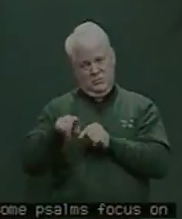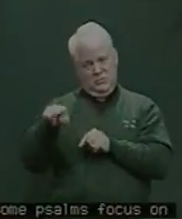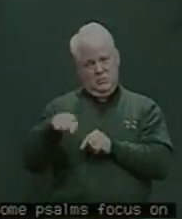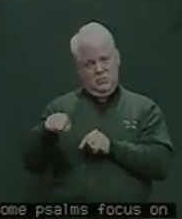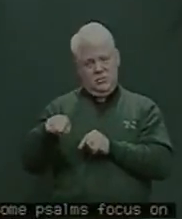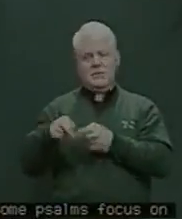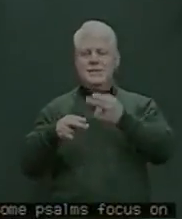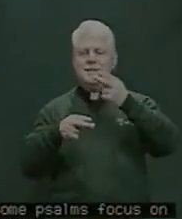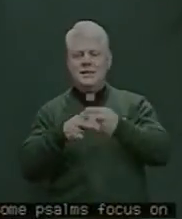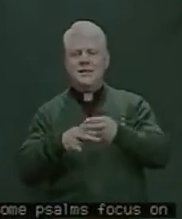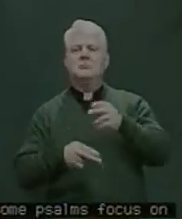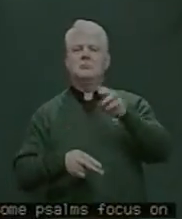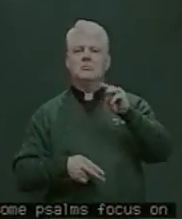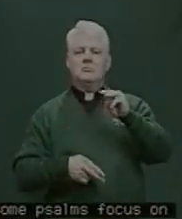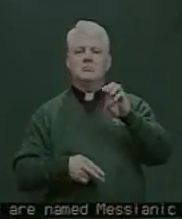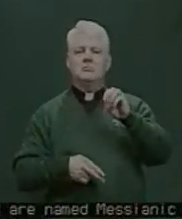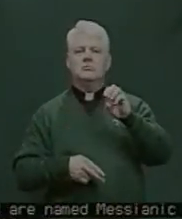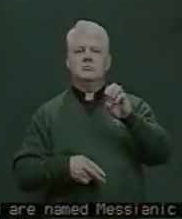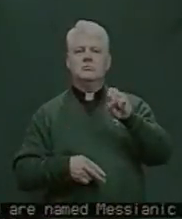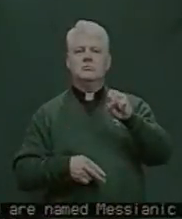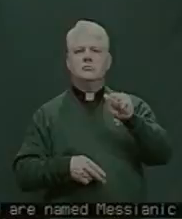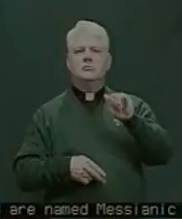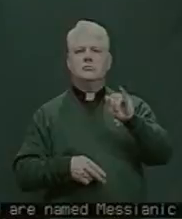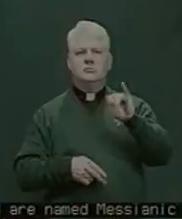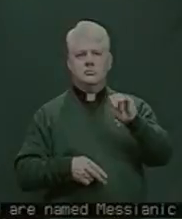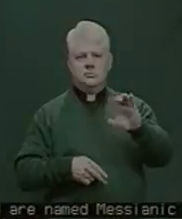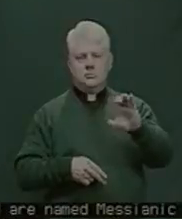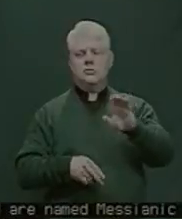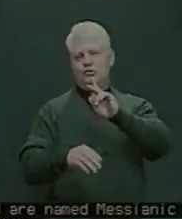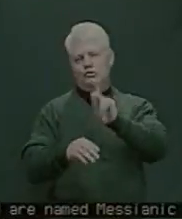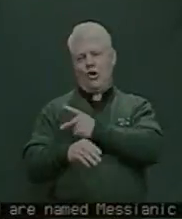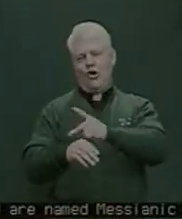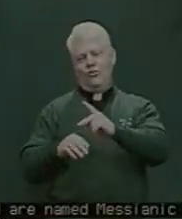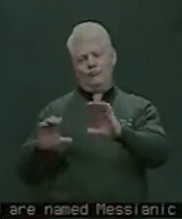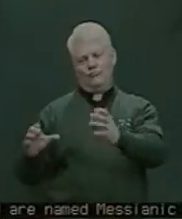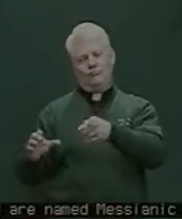and are named Messianic psalms.